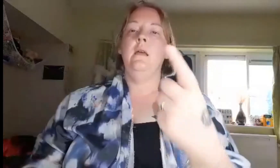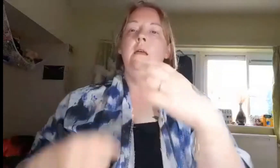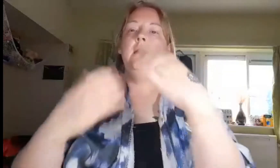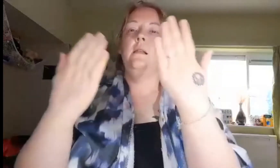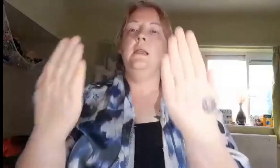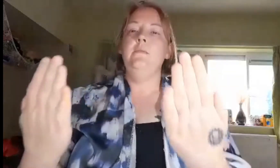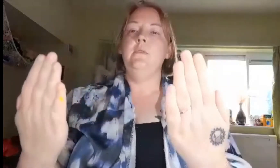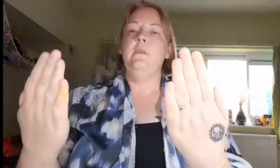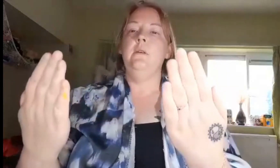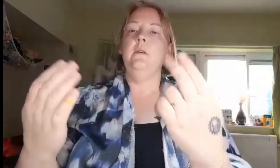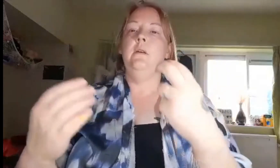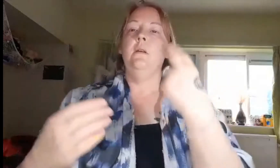11,